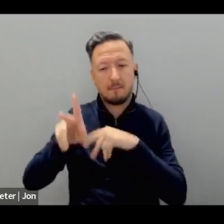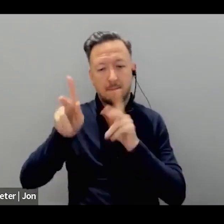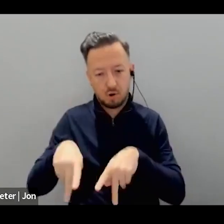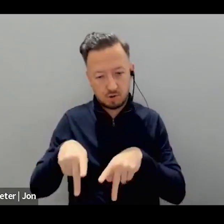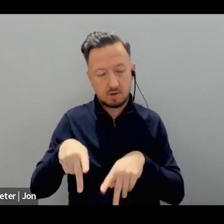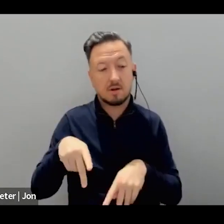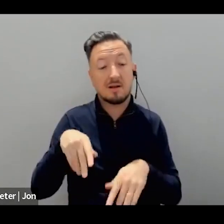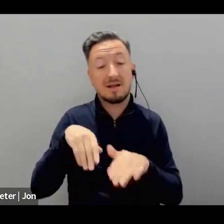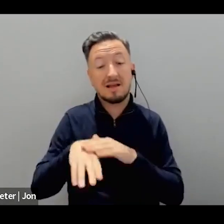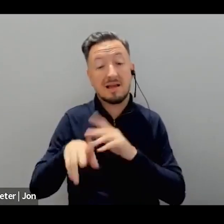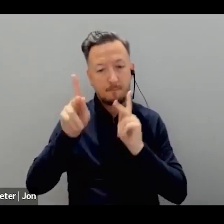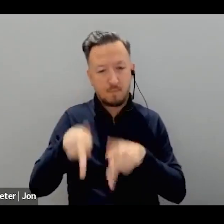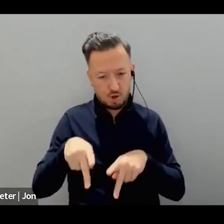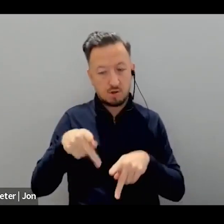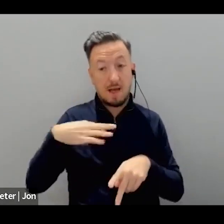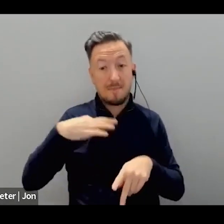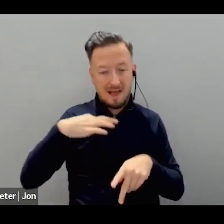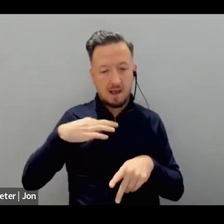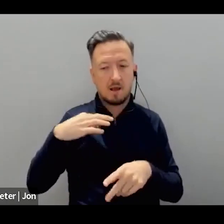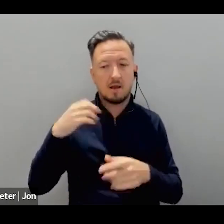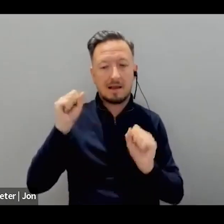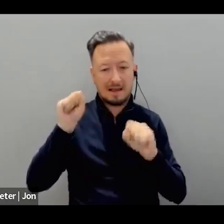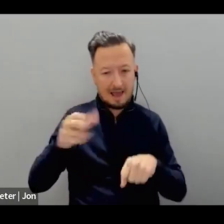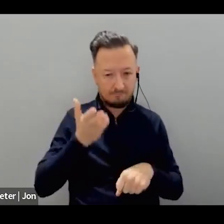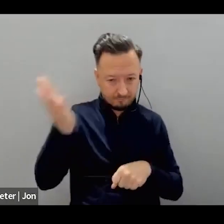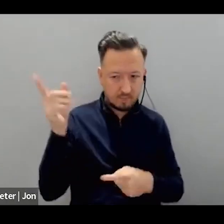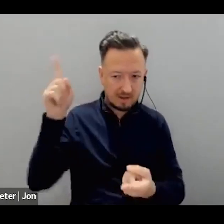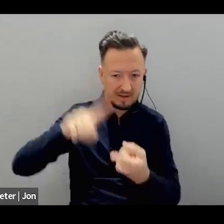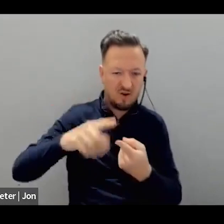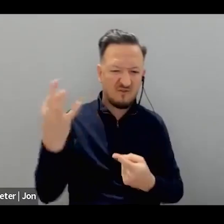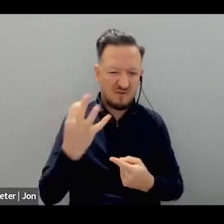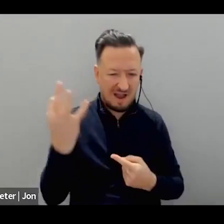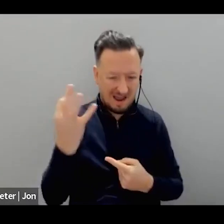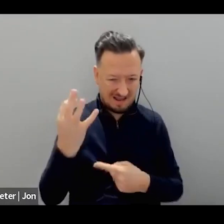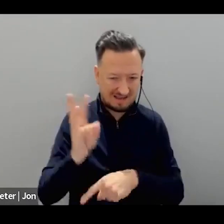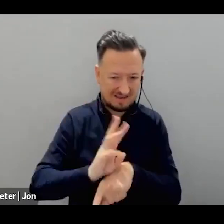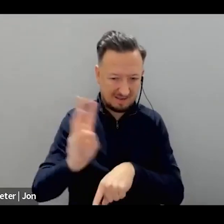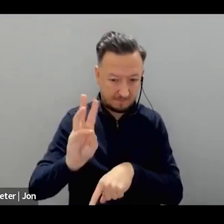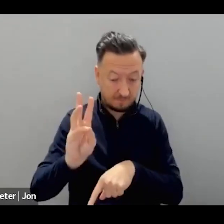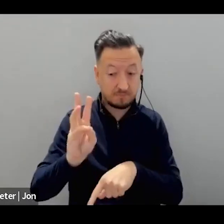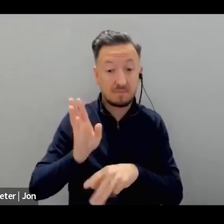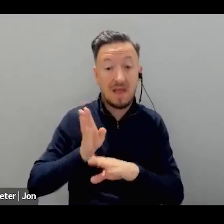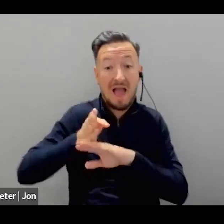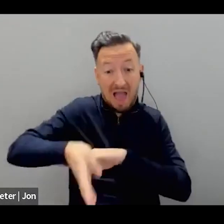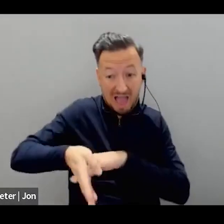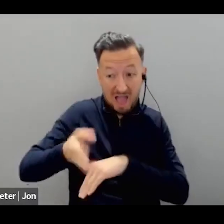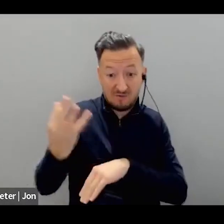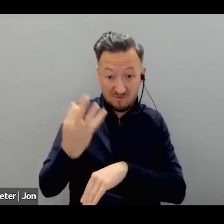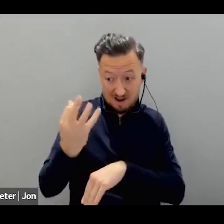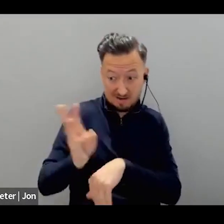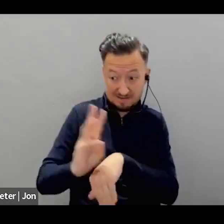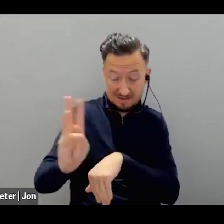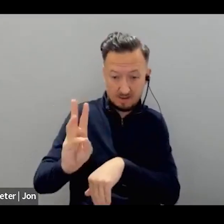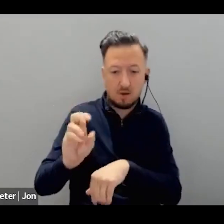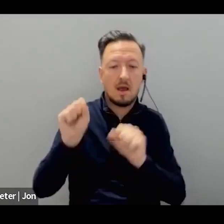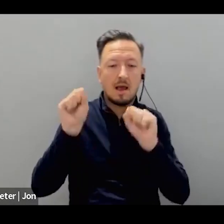applications will be taken until Friday at 6 p.m., the program is ongoing and applications can be filed online.